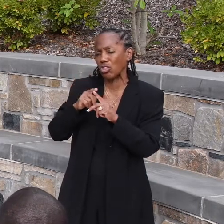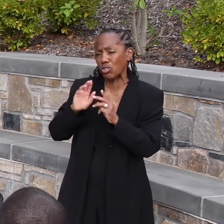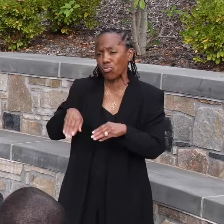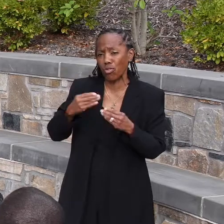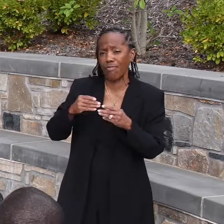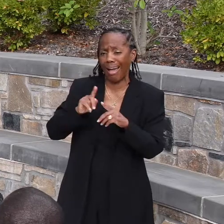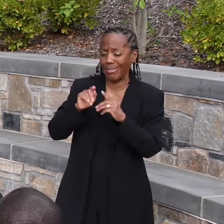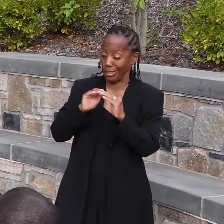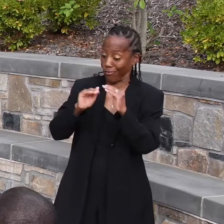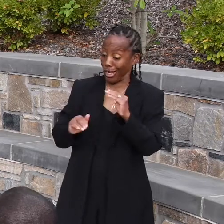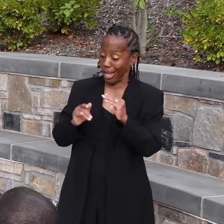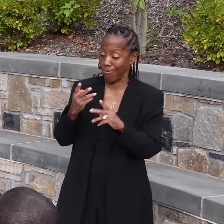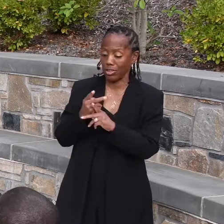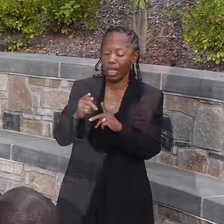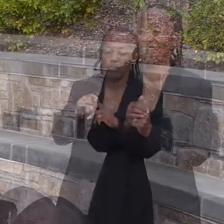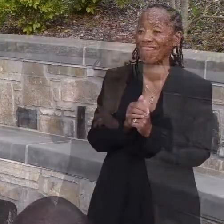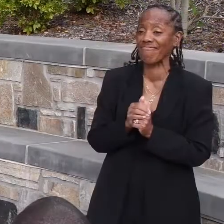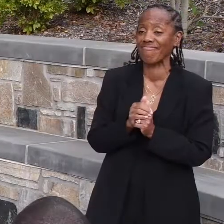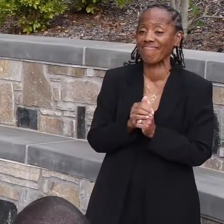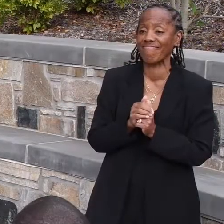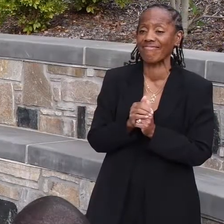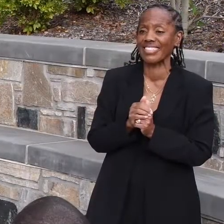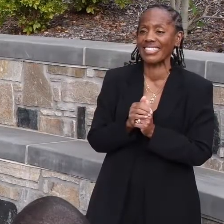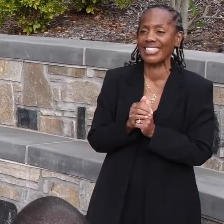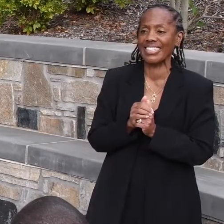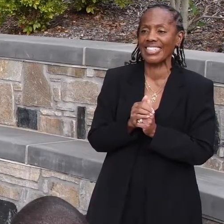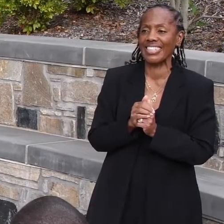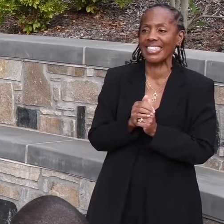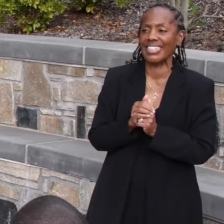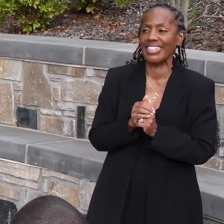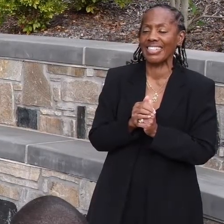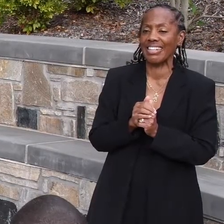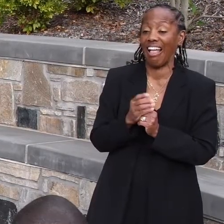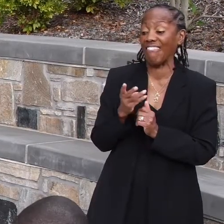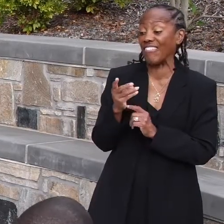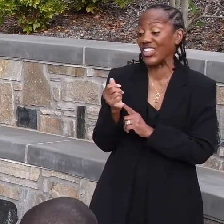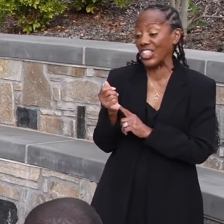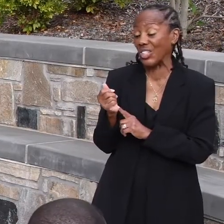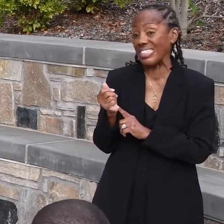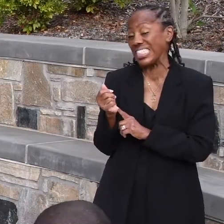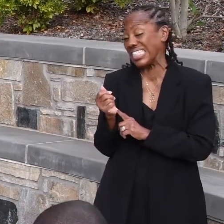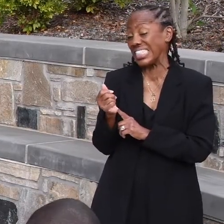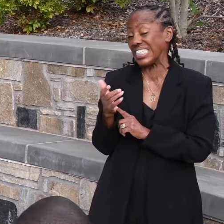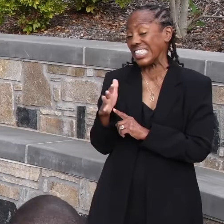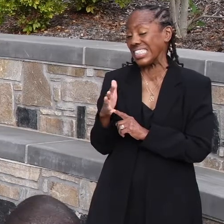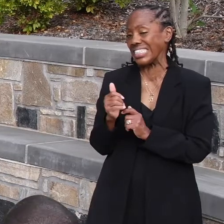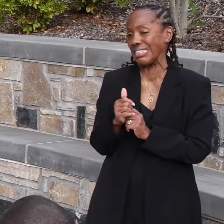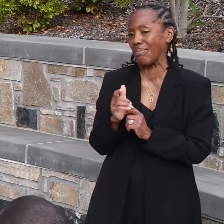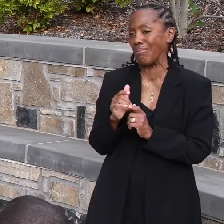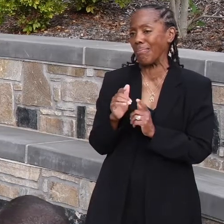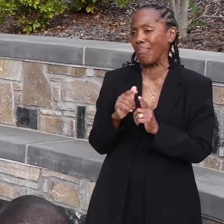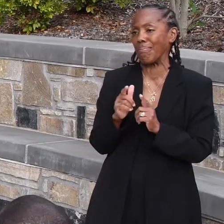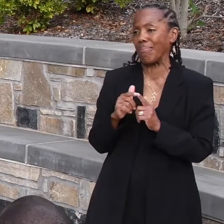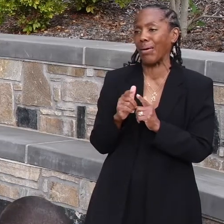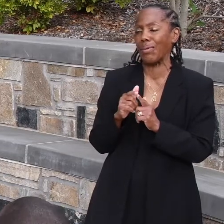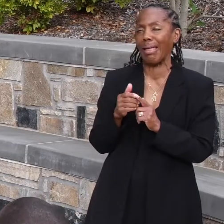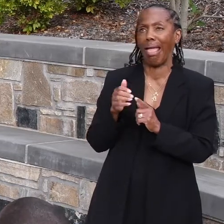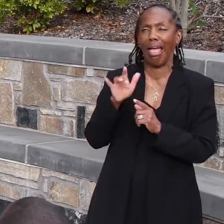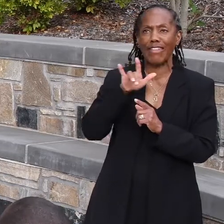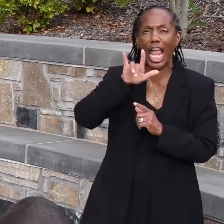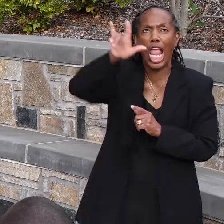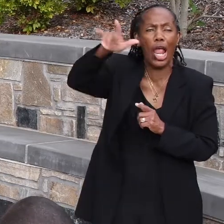County. Thank you all. You know, I don't do few very well, but we have airplanes and trains